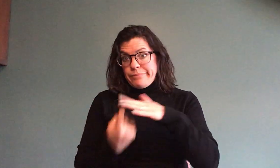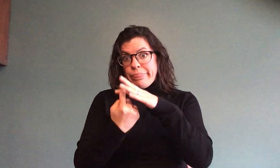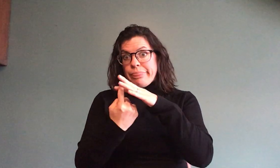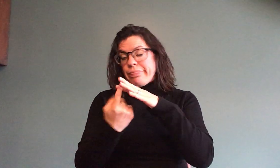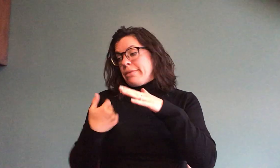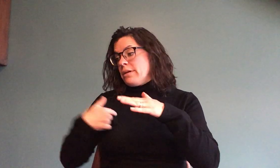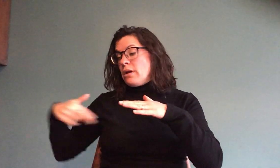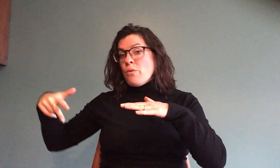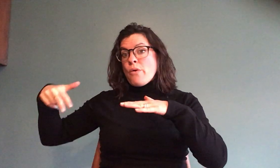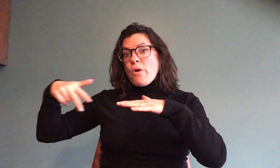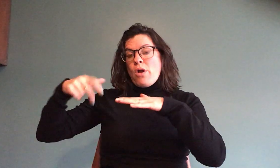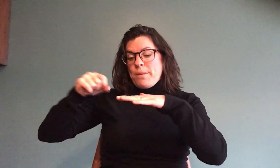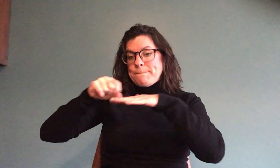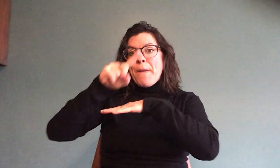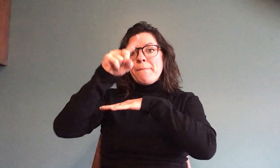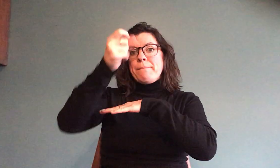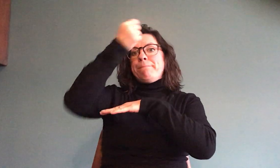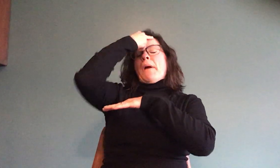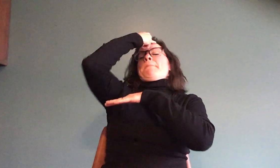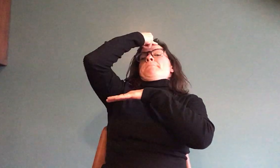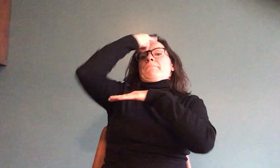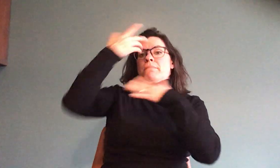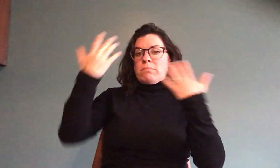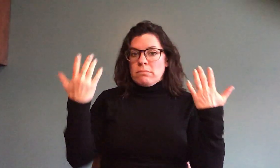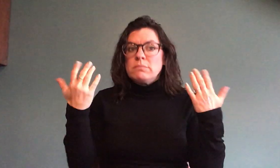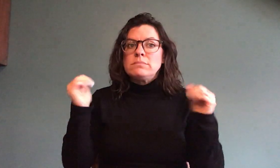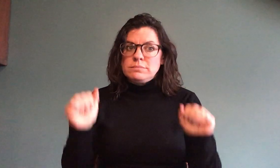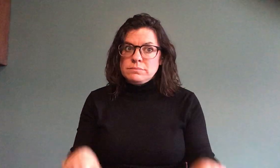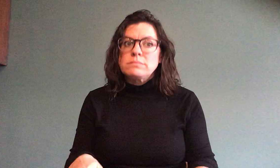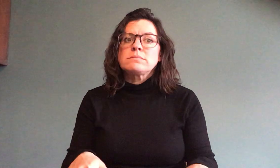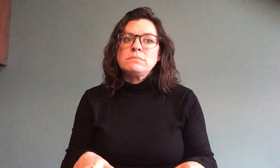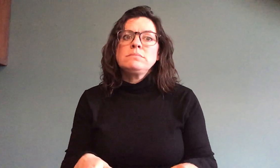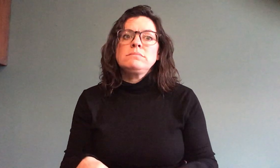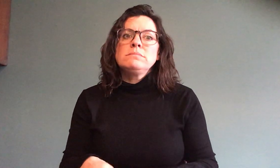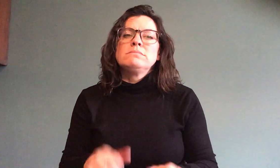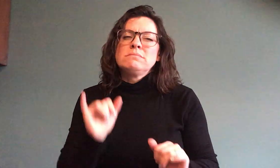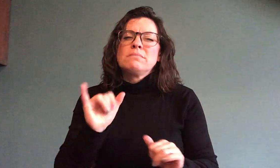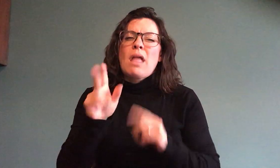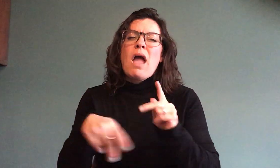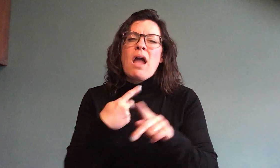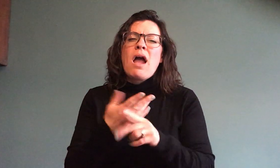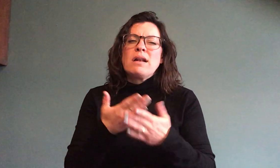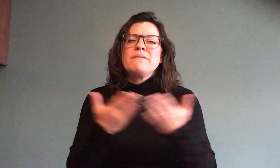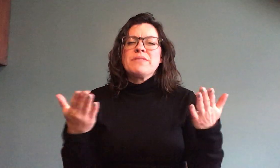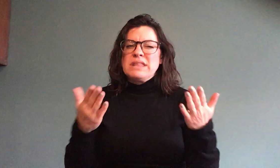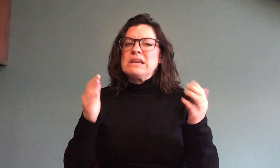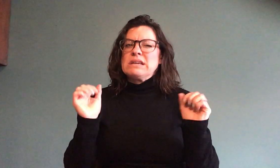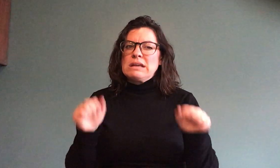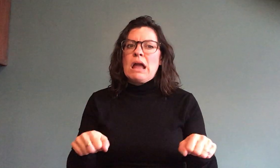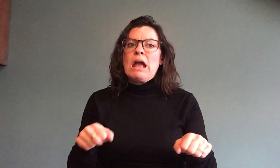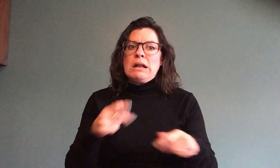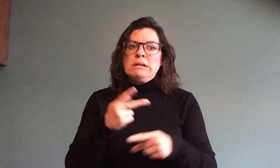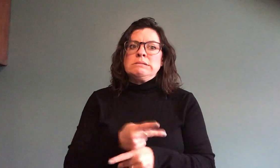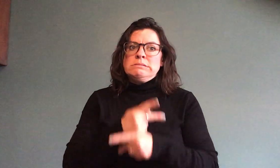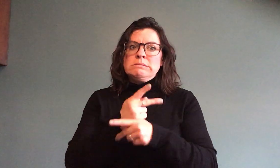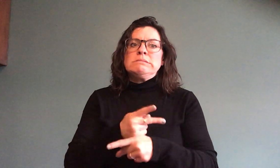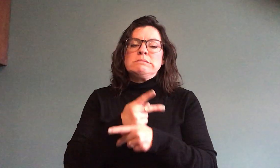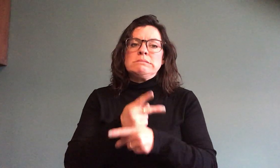charges. Okay. And if the wall that it's shooting through is soft, well then yes, it can go